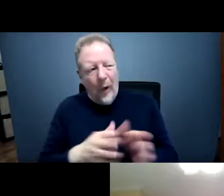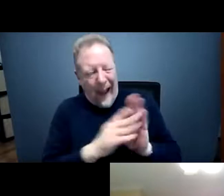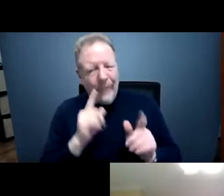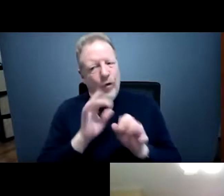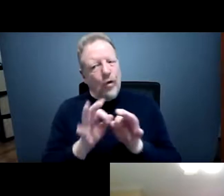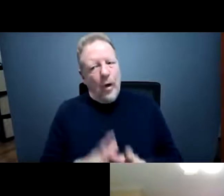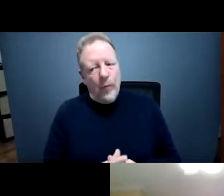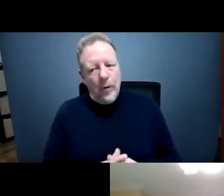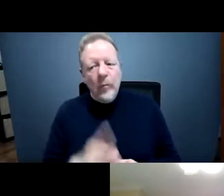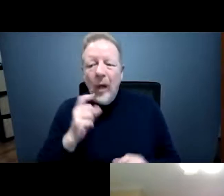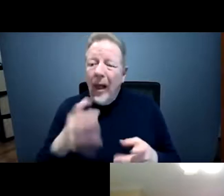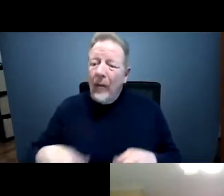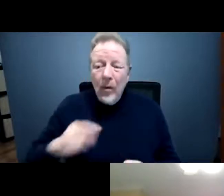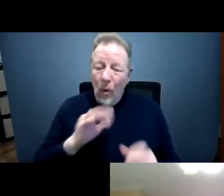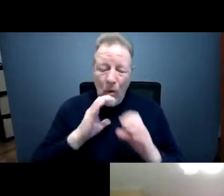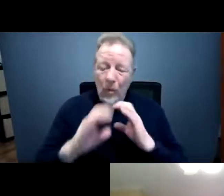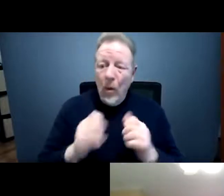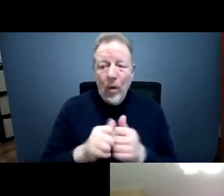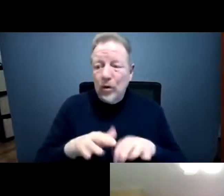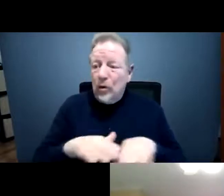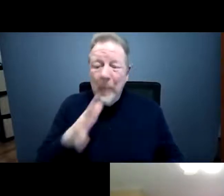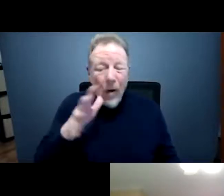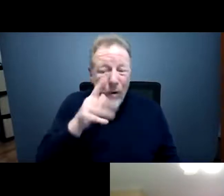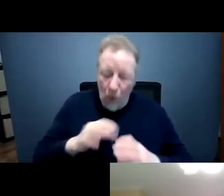Because a lot of them don't communicate with their children, or don't know how to. So